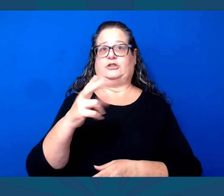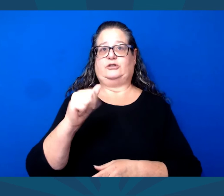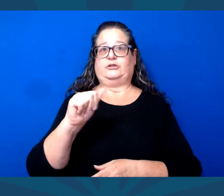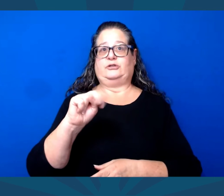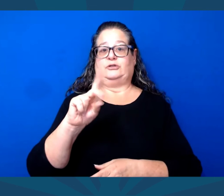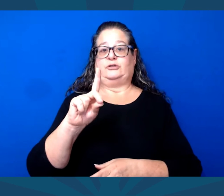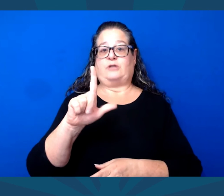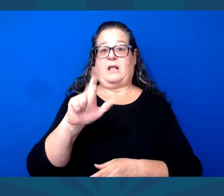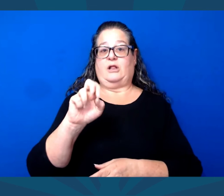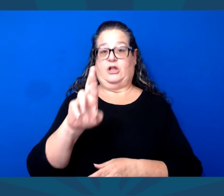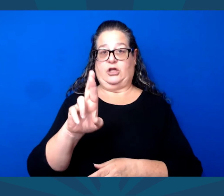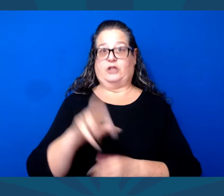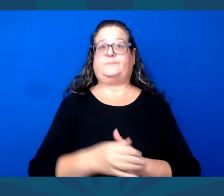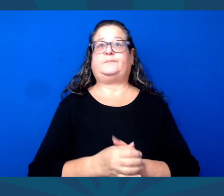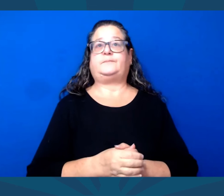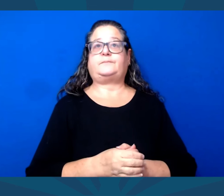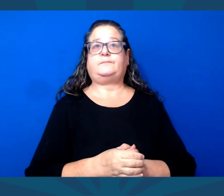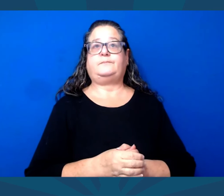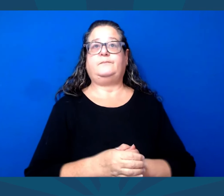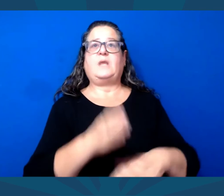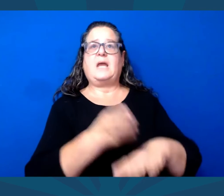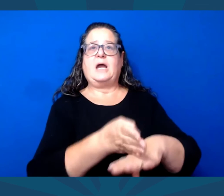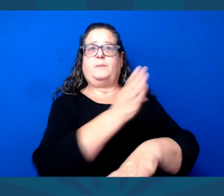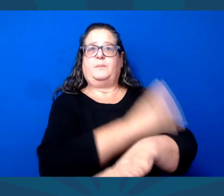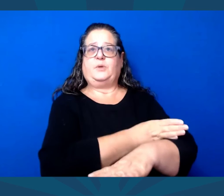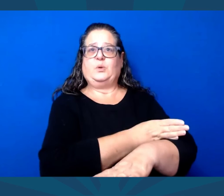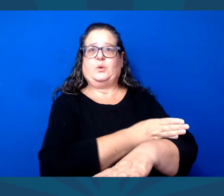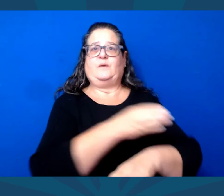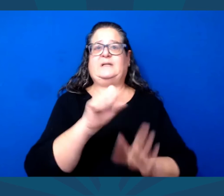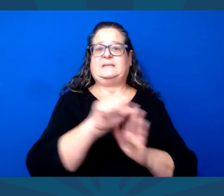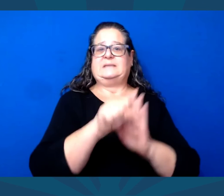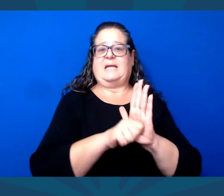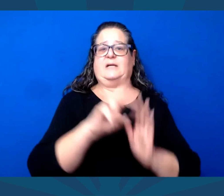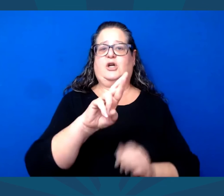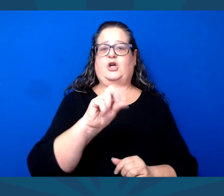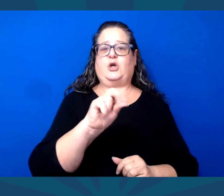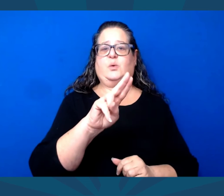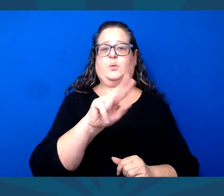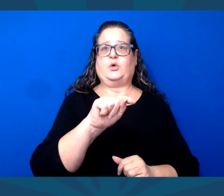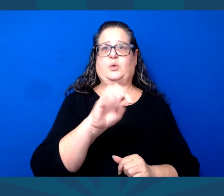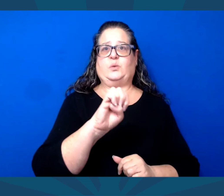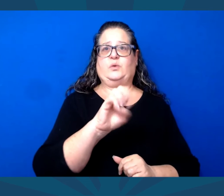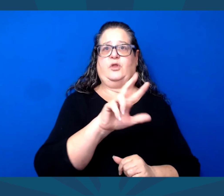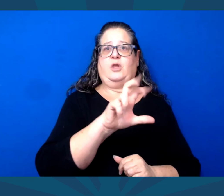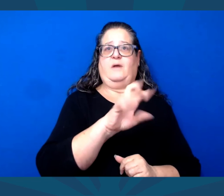between Casa Grande and Chandler, as well as improvements on State